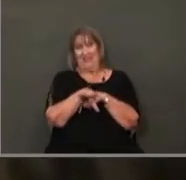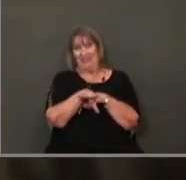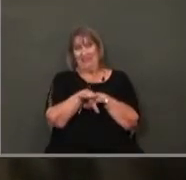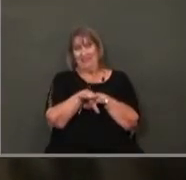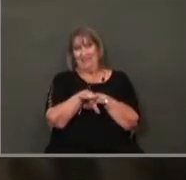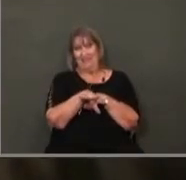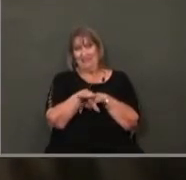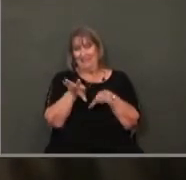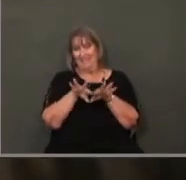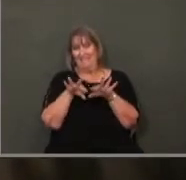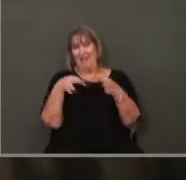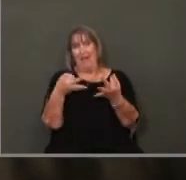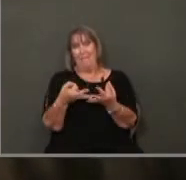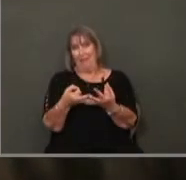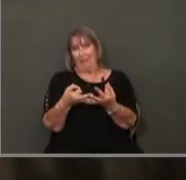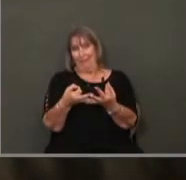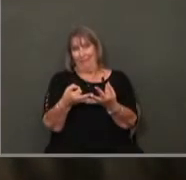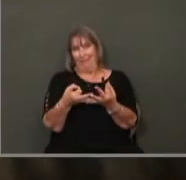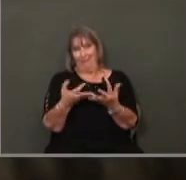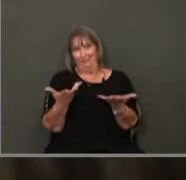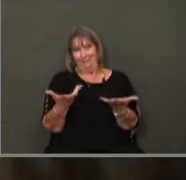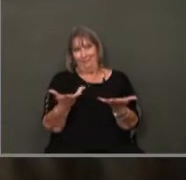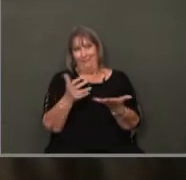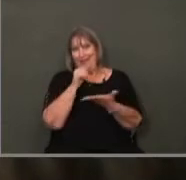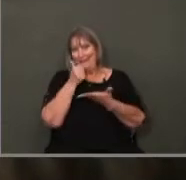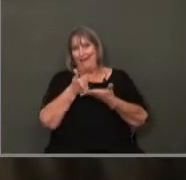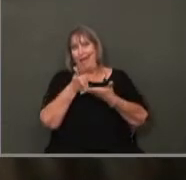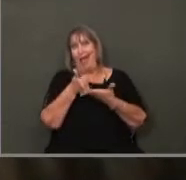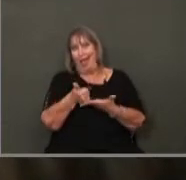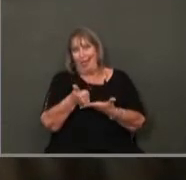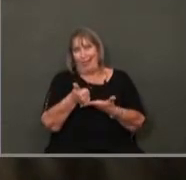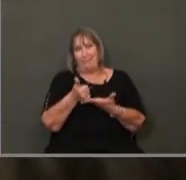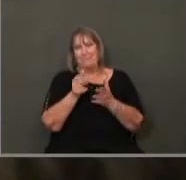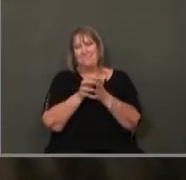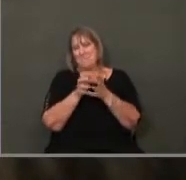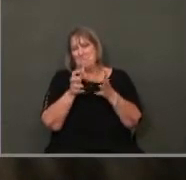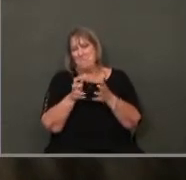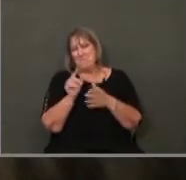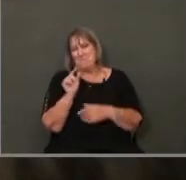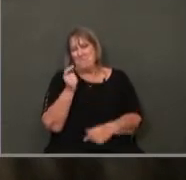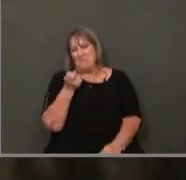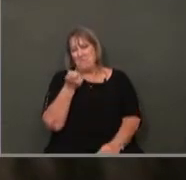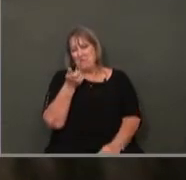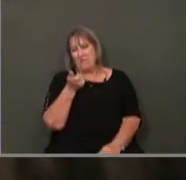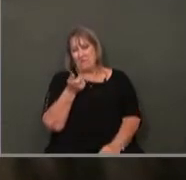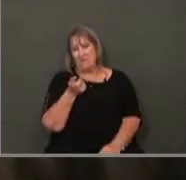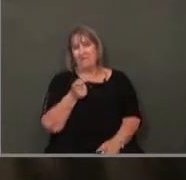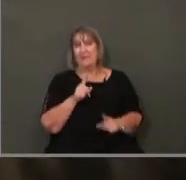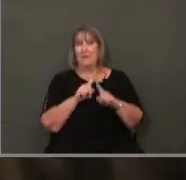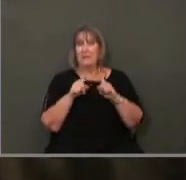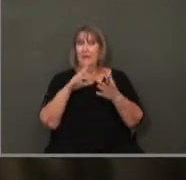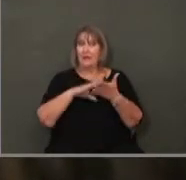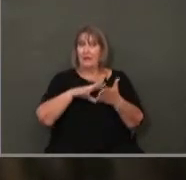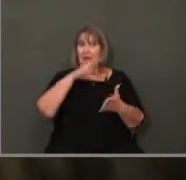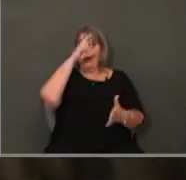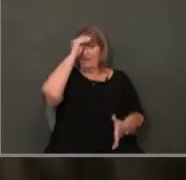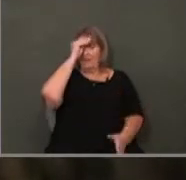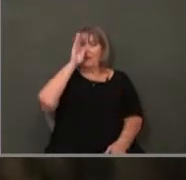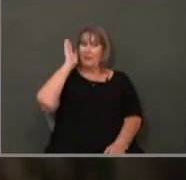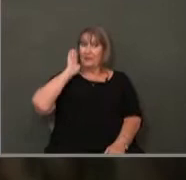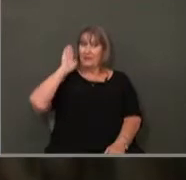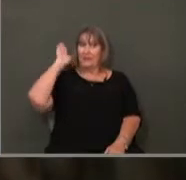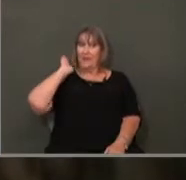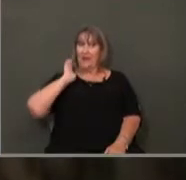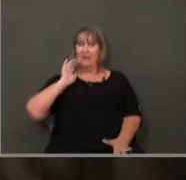budget of the family. But if we have learned something from the past years, is that uncertainty